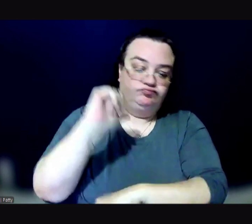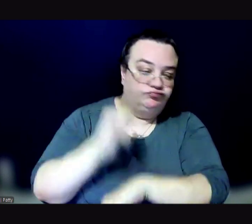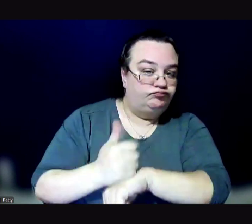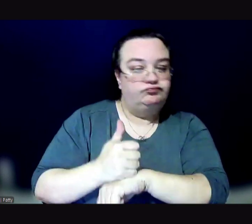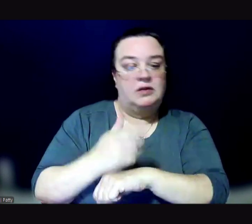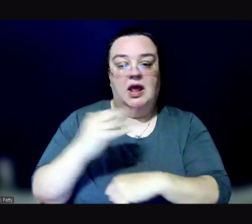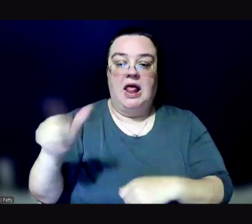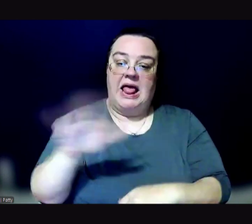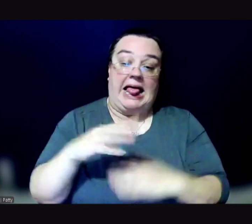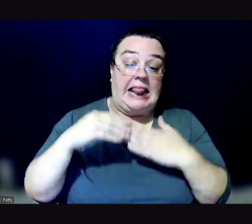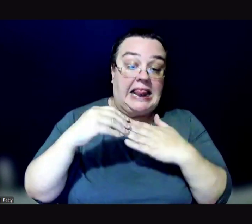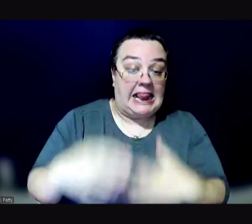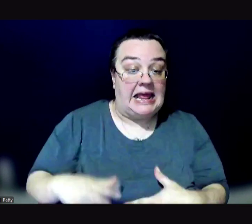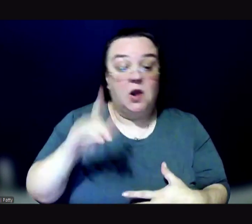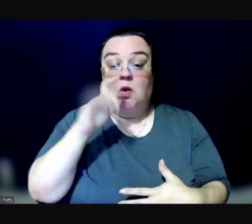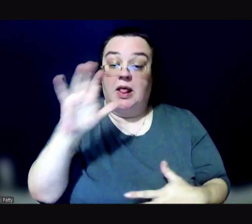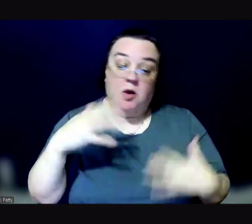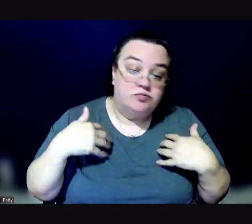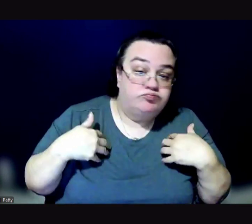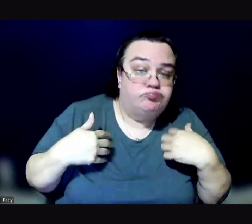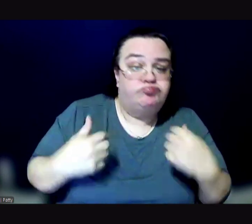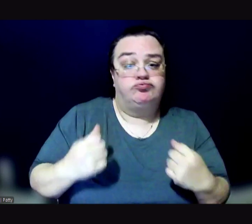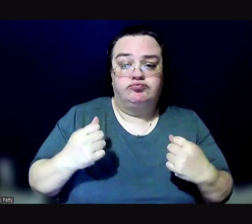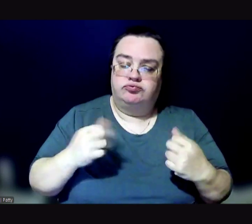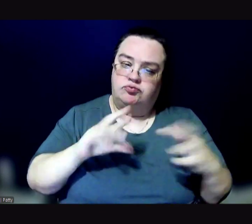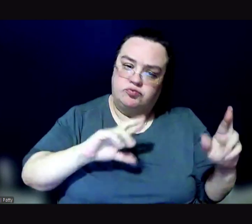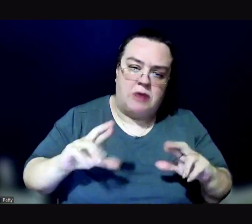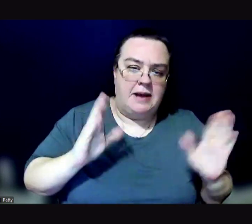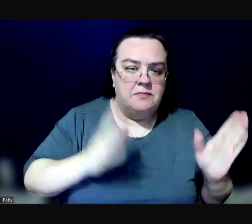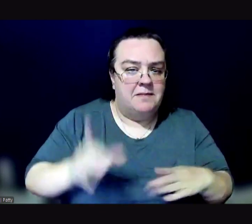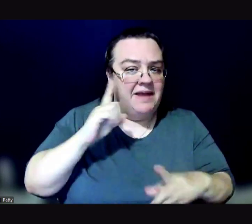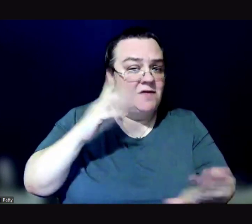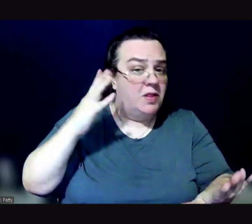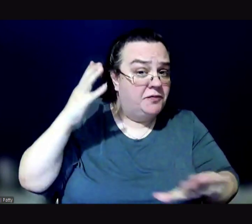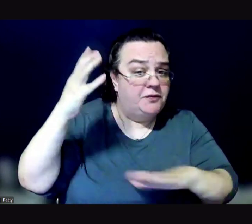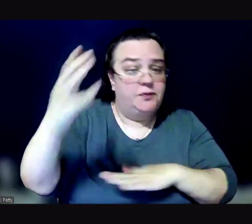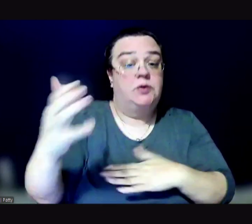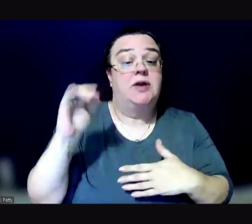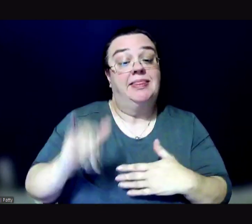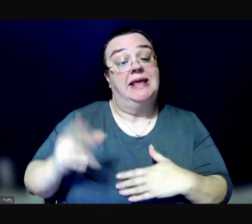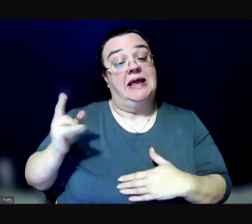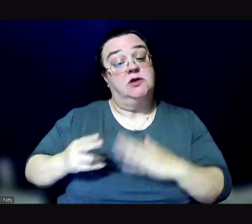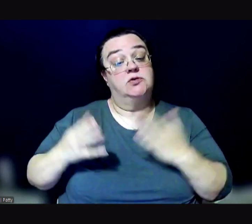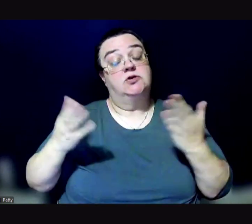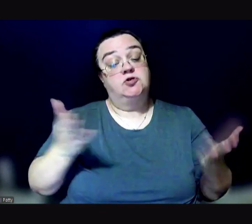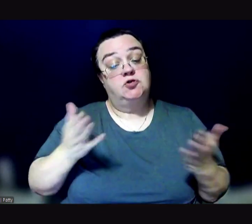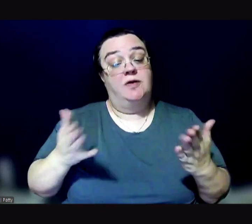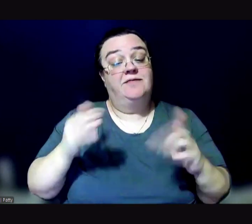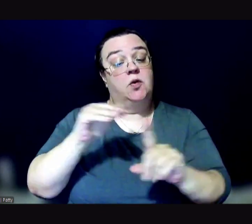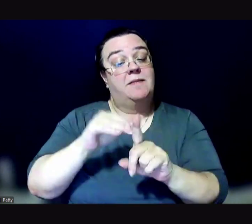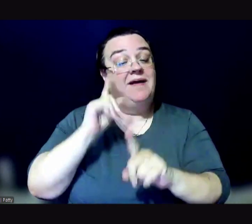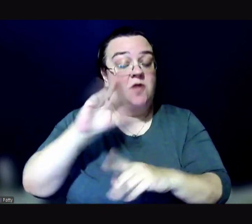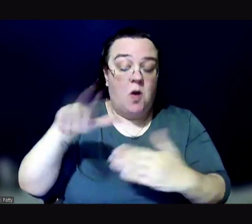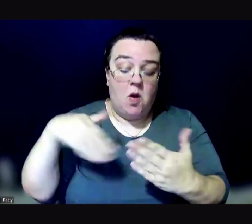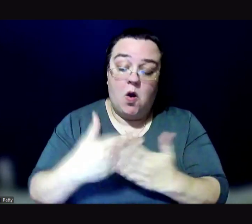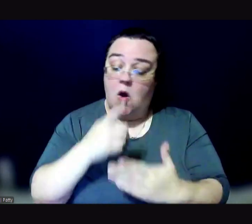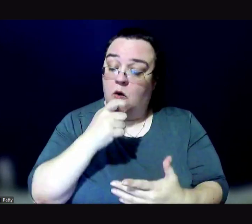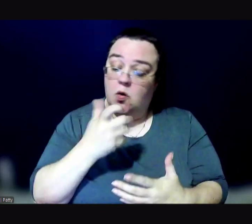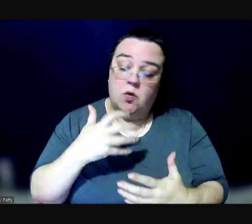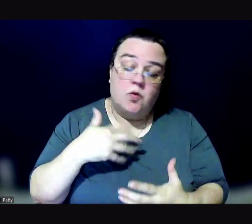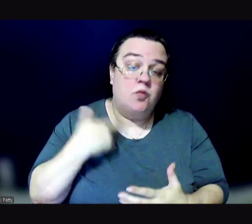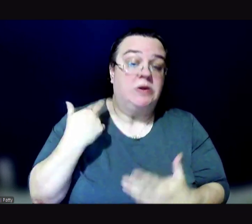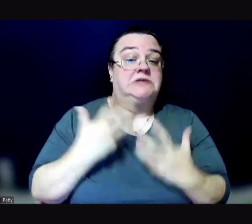and courage have paved the way for future generations. And this history serves as a reminder for all those who risked so much to usher in